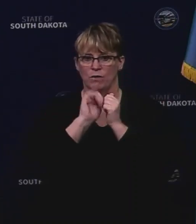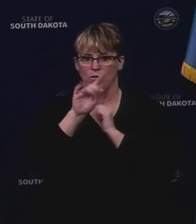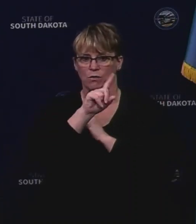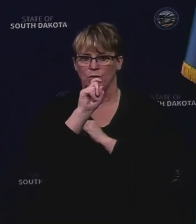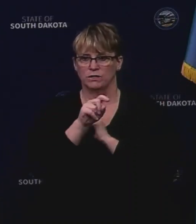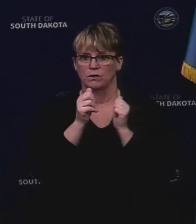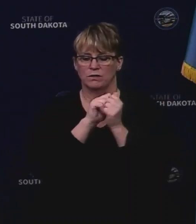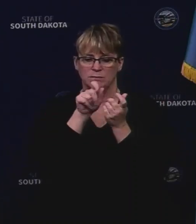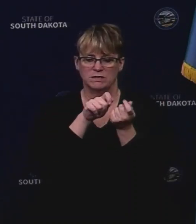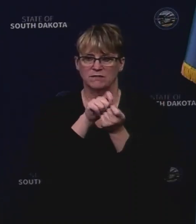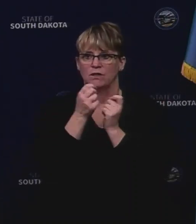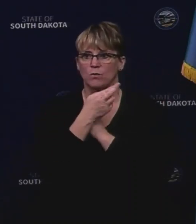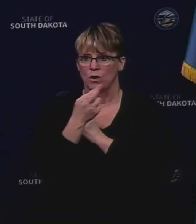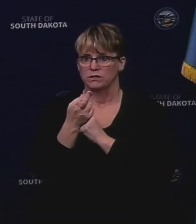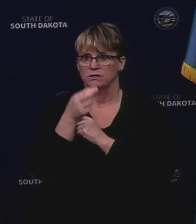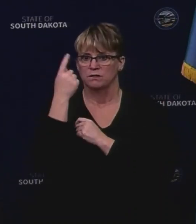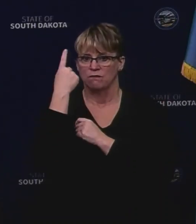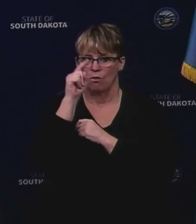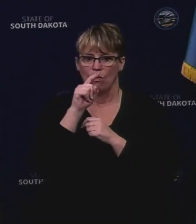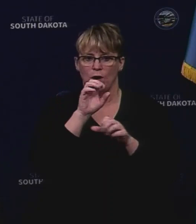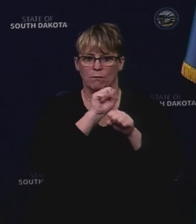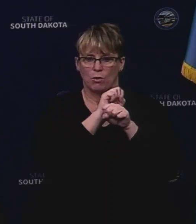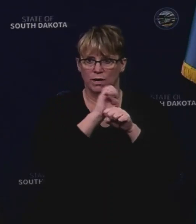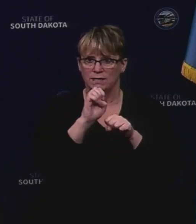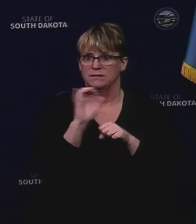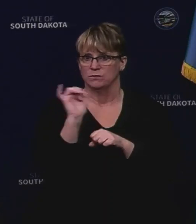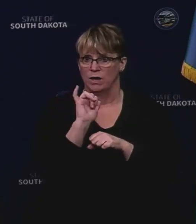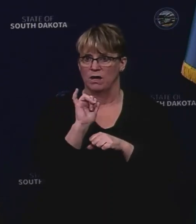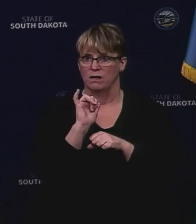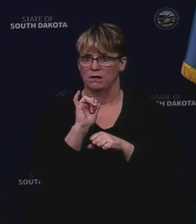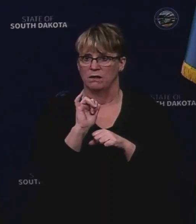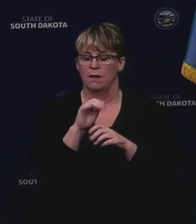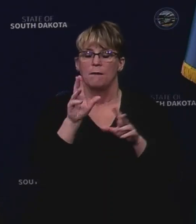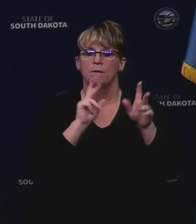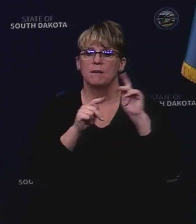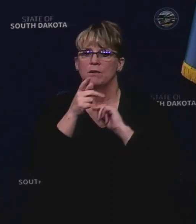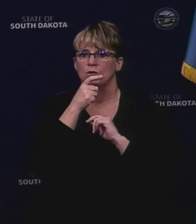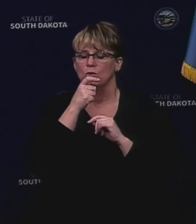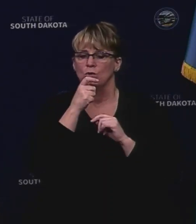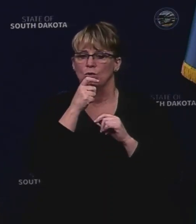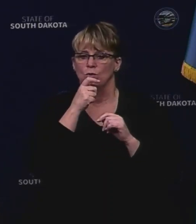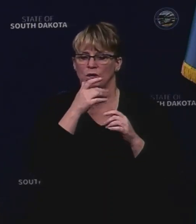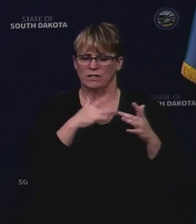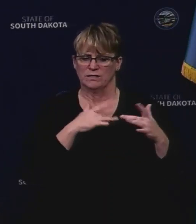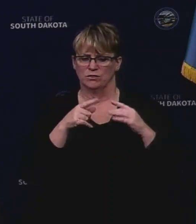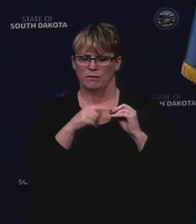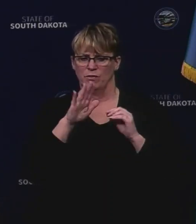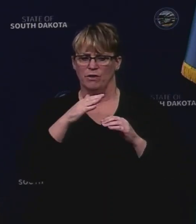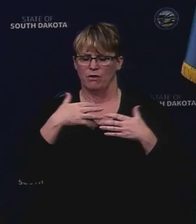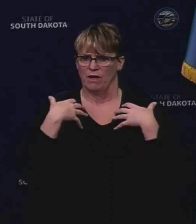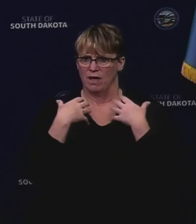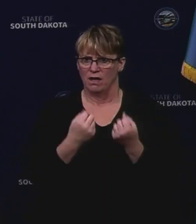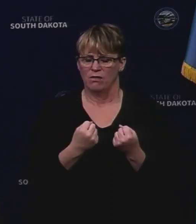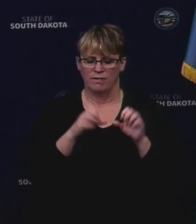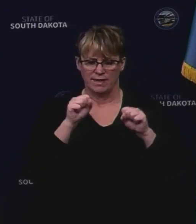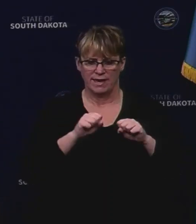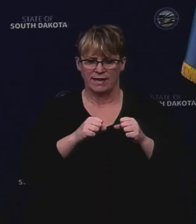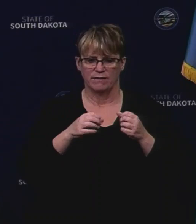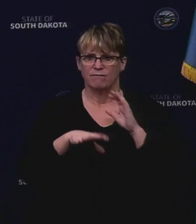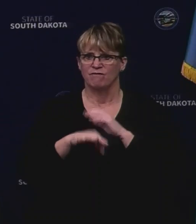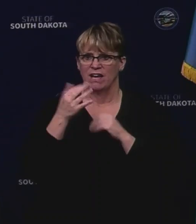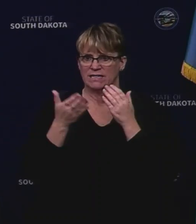specific resources that are available for employees as well, so that folks that are looking can find that as easily as